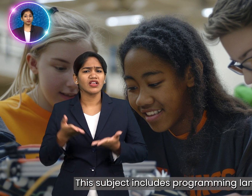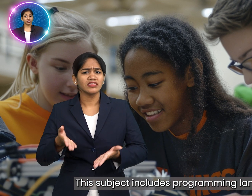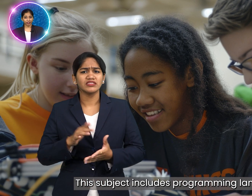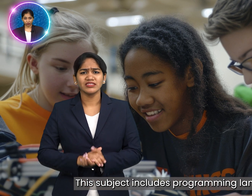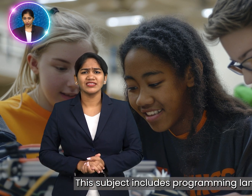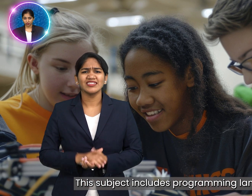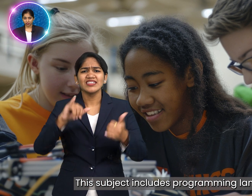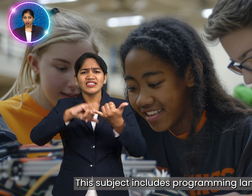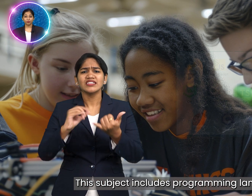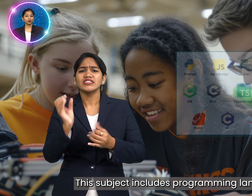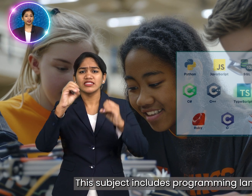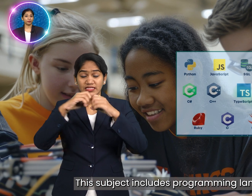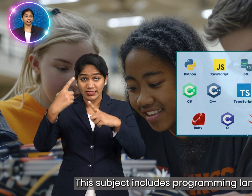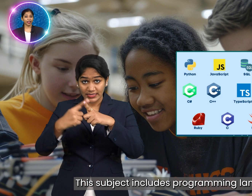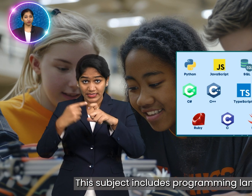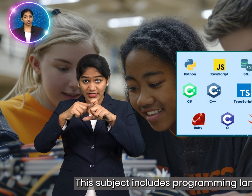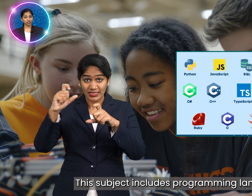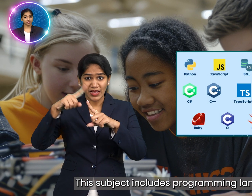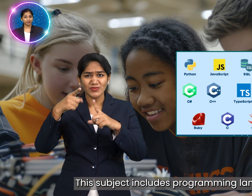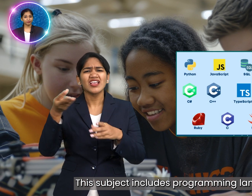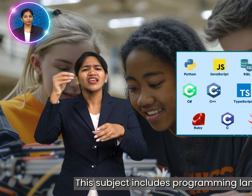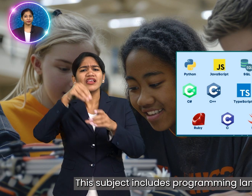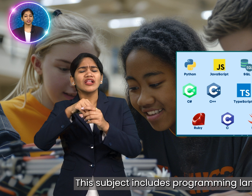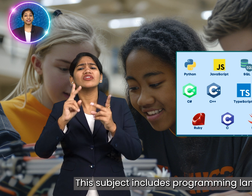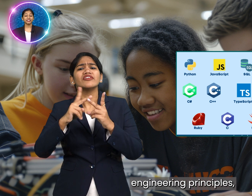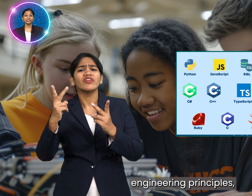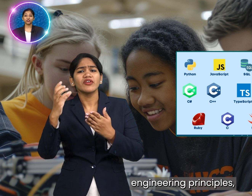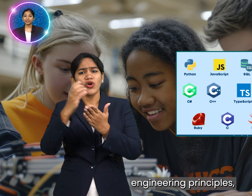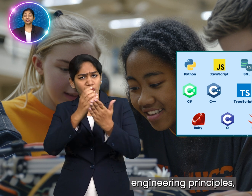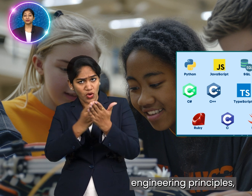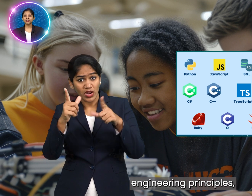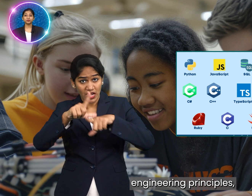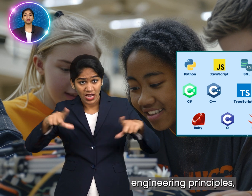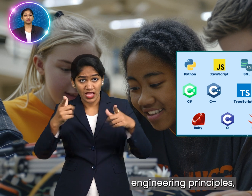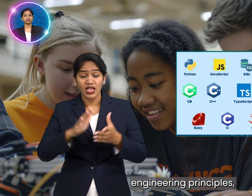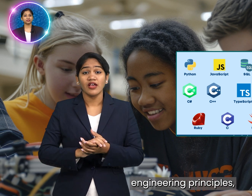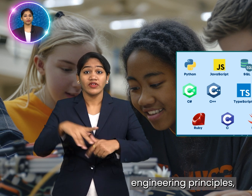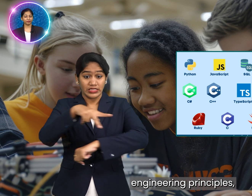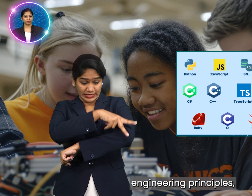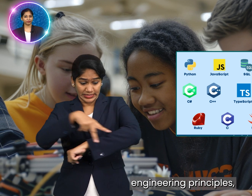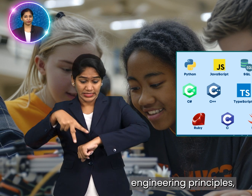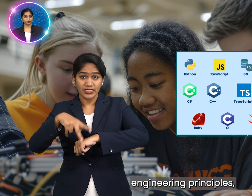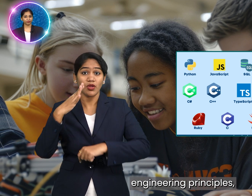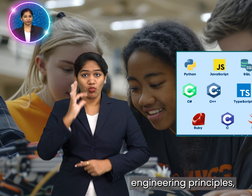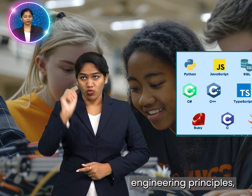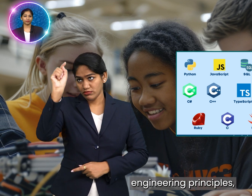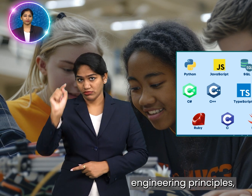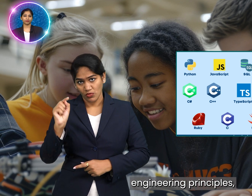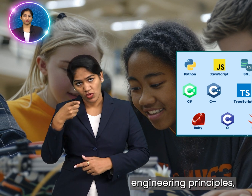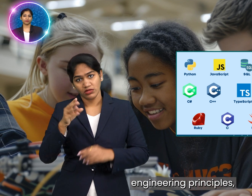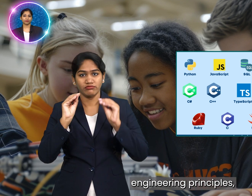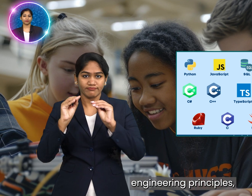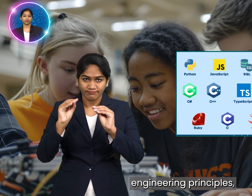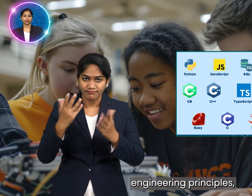The subject includes programming languages, engineering principles,